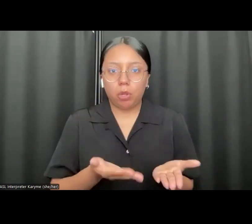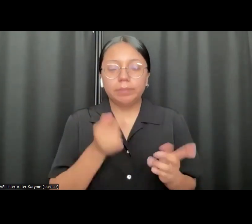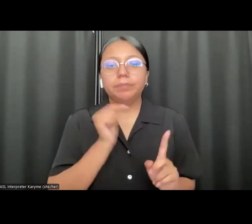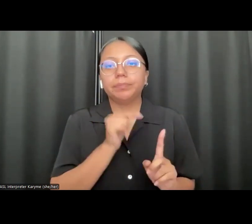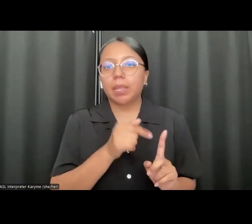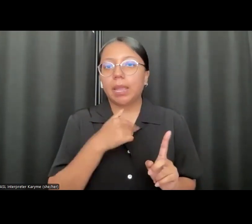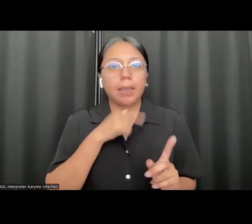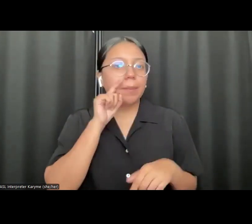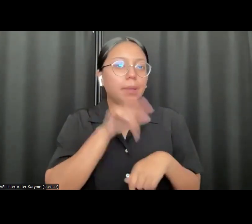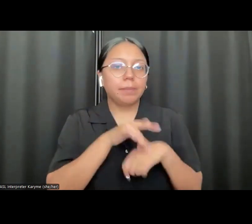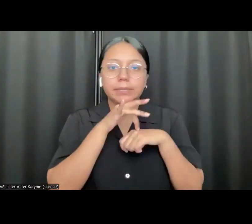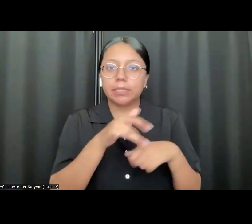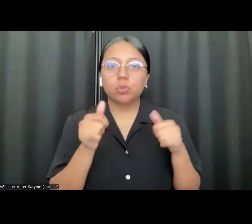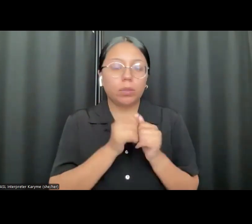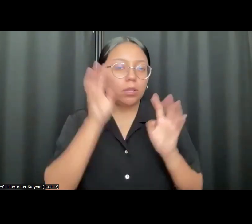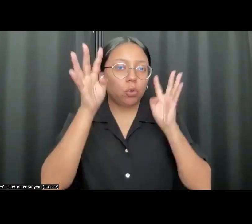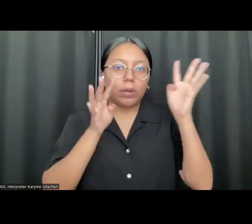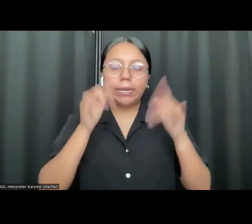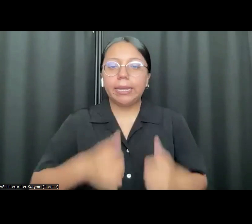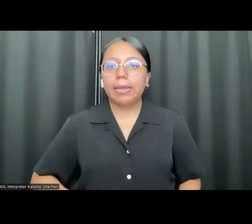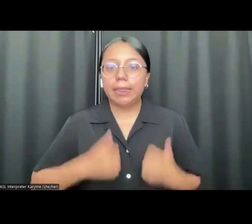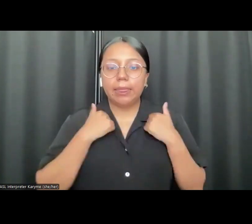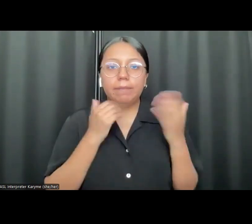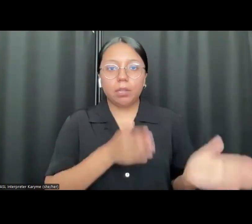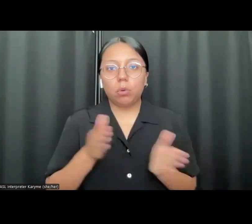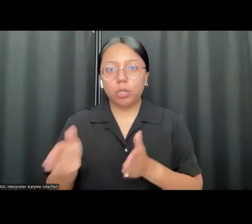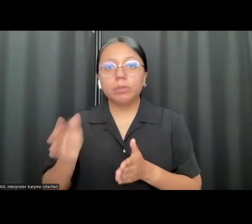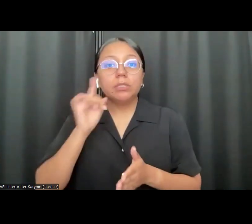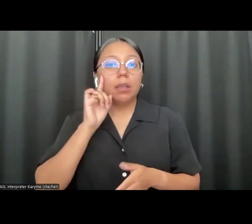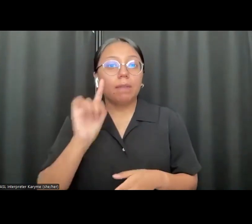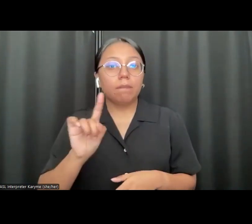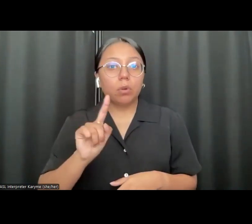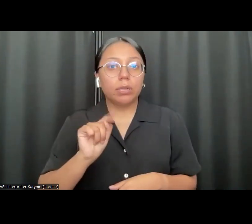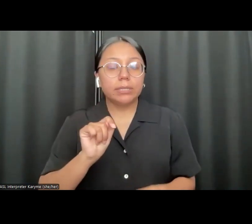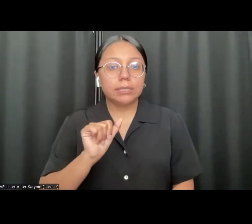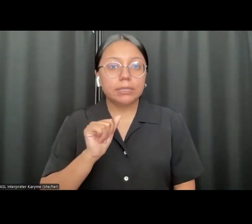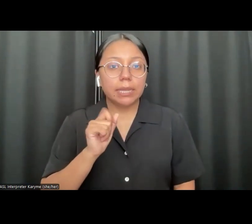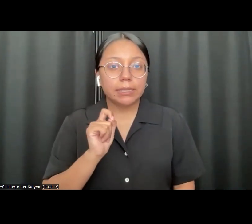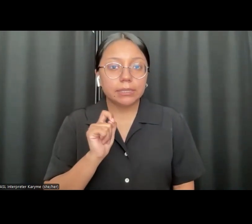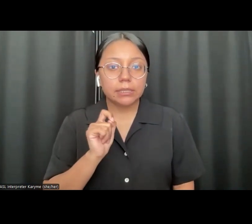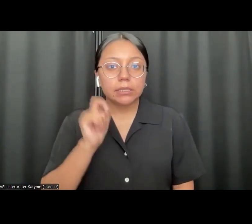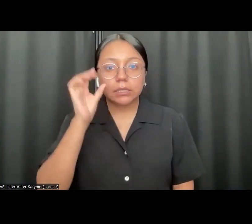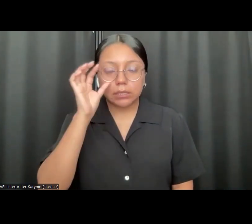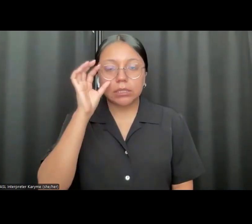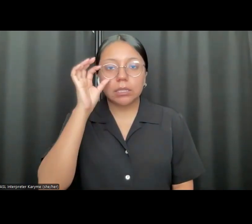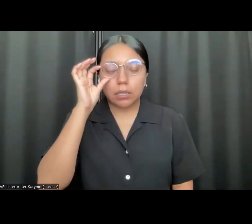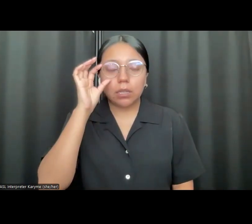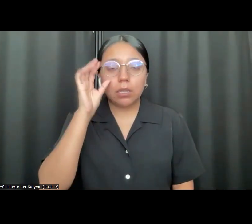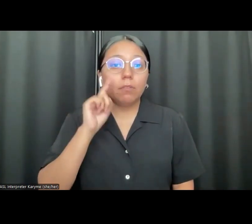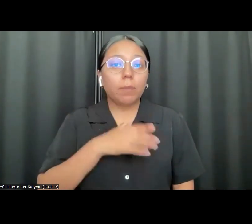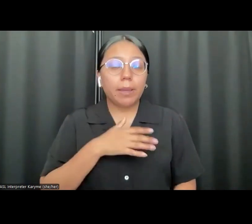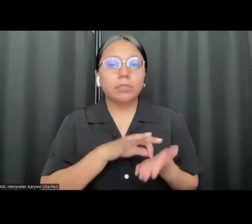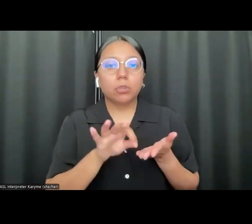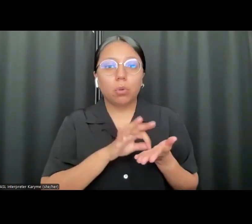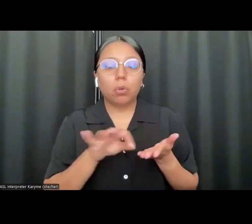living arrangements of text as jazz. With my script as the score, an ensemble, and the audience, I compose ritual